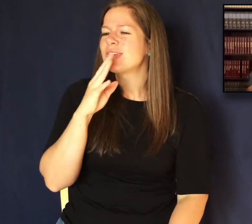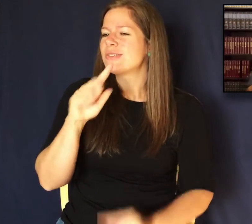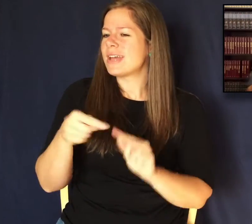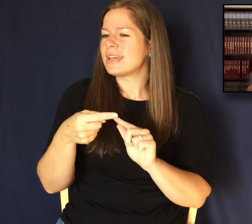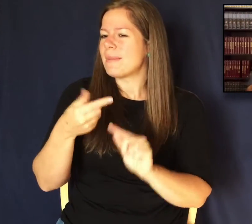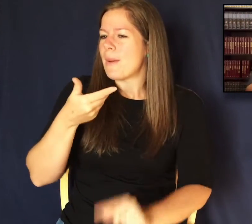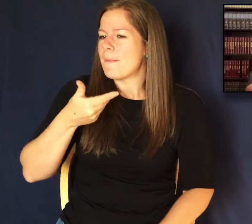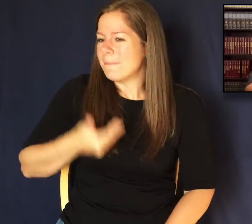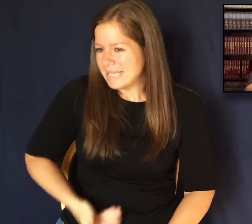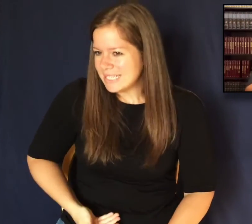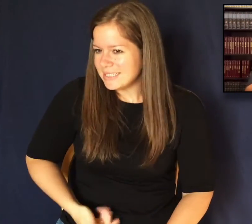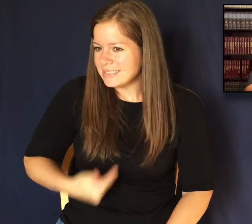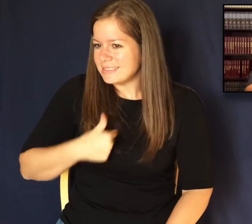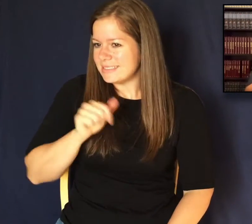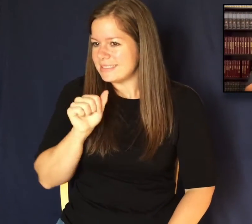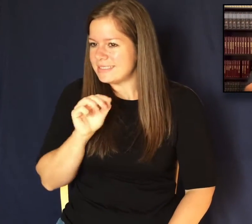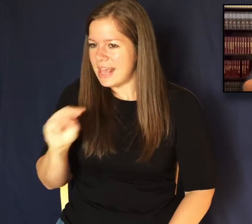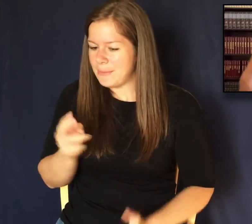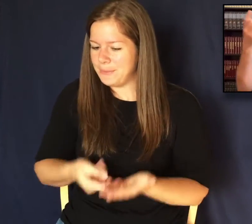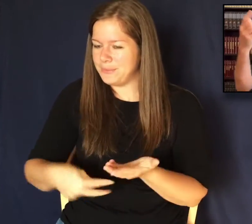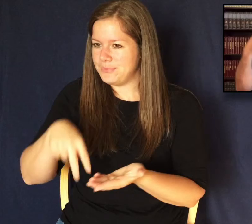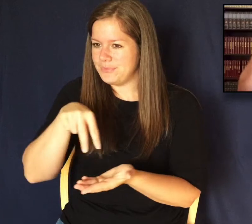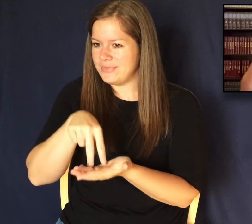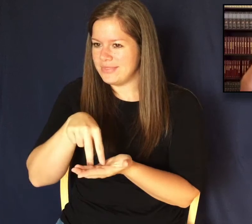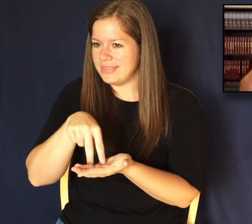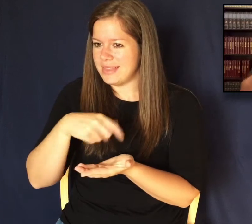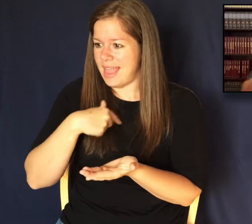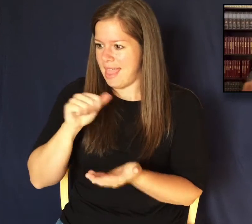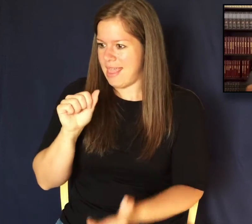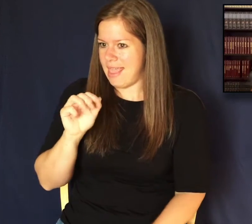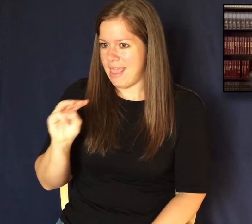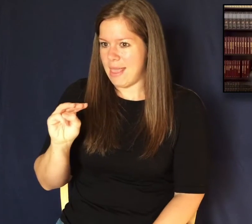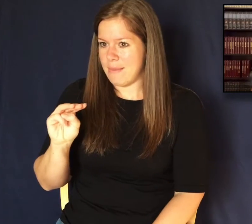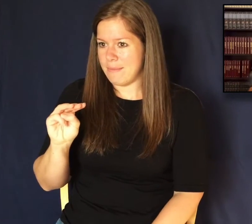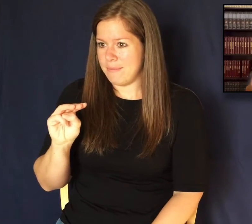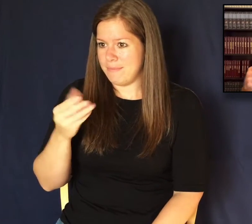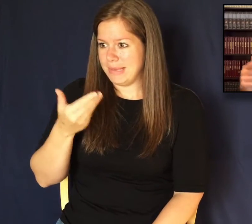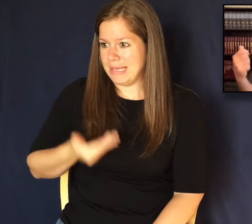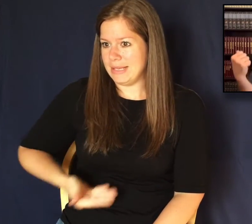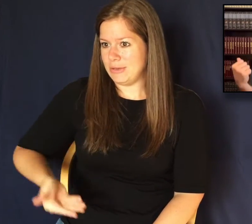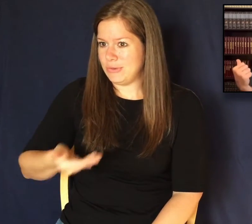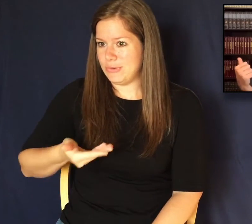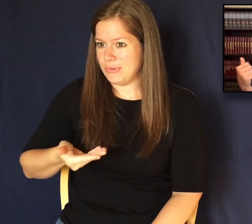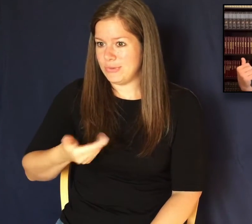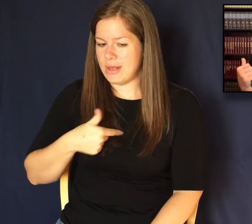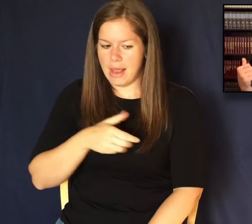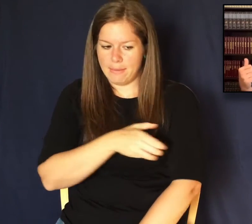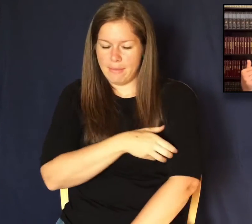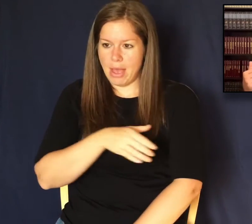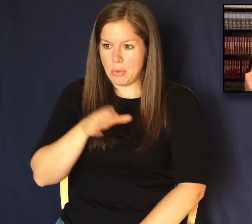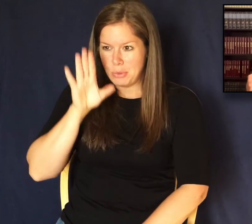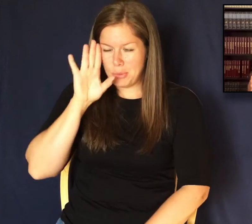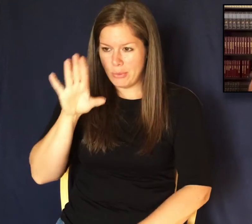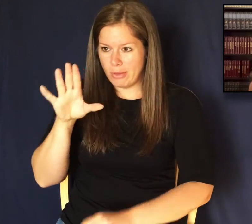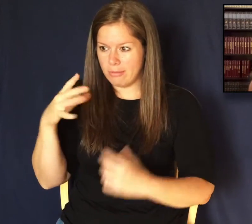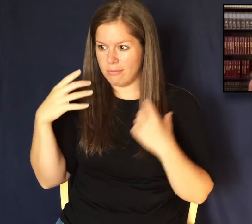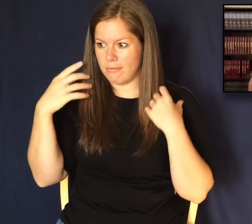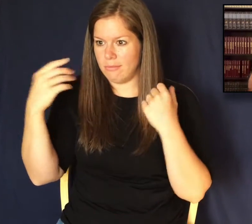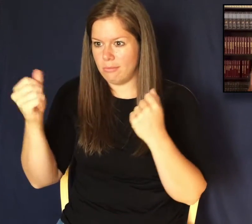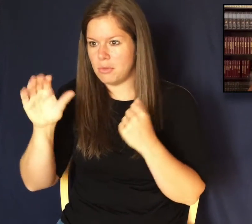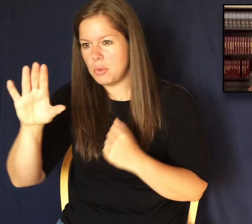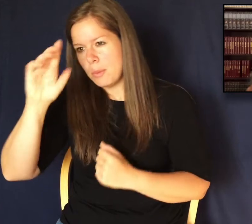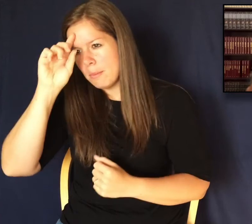me. I'm the resurrection. I'm that resurrection. I'm the resurrection in front of you. I'm the resurrection power that's about to raise your brother from the